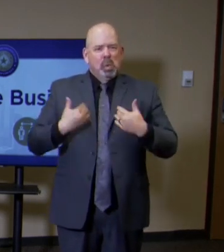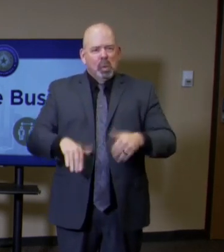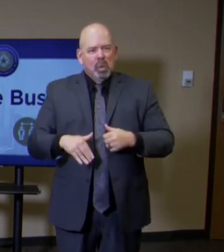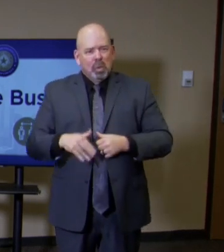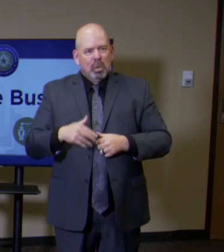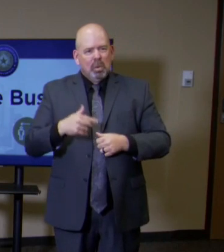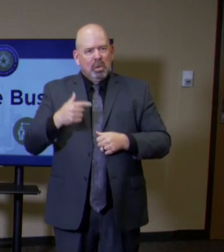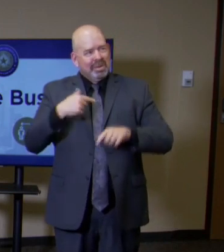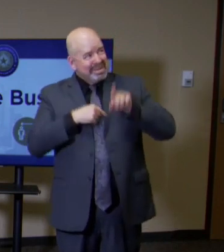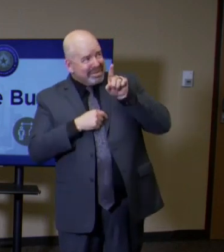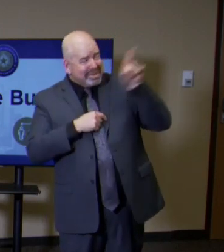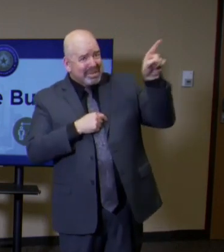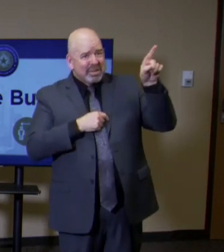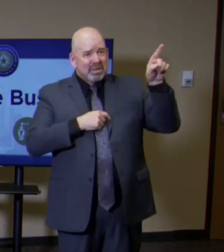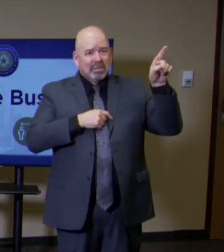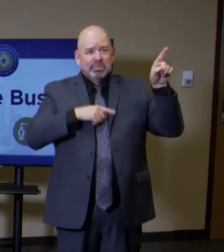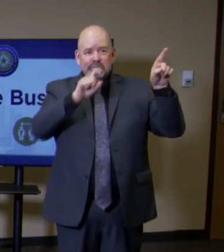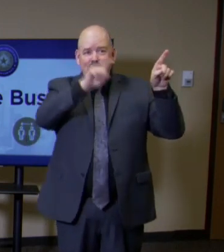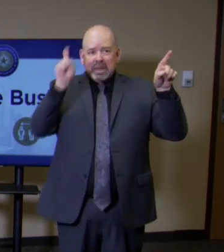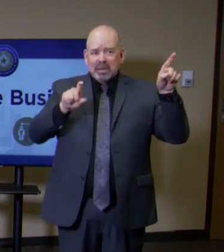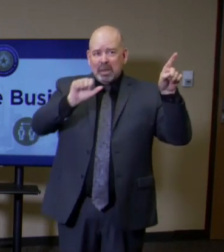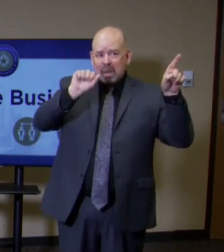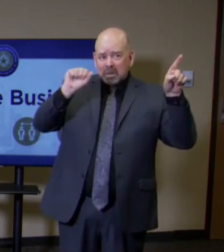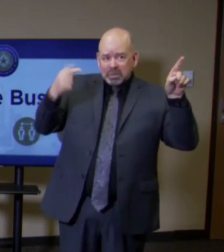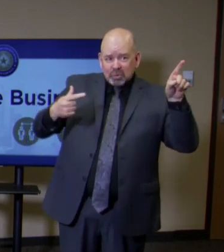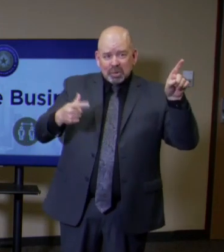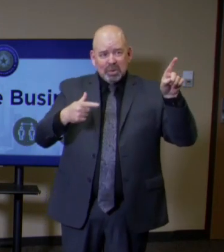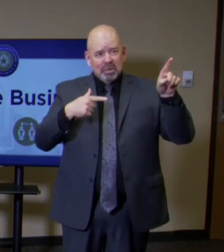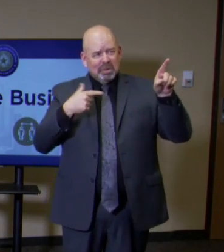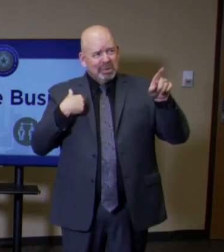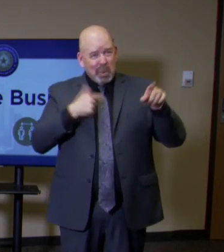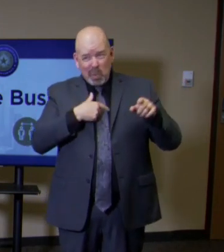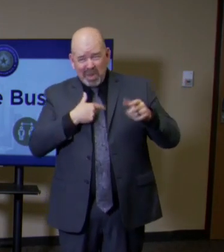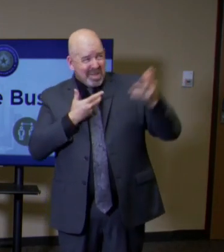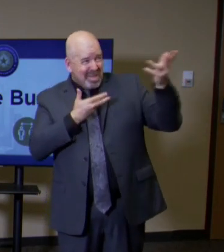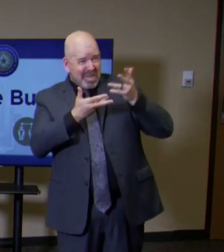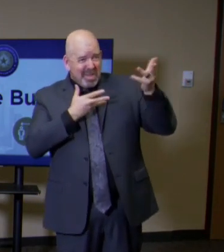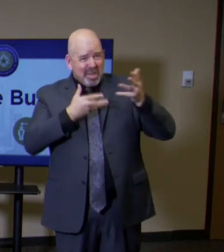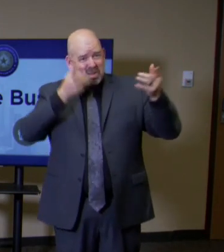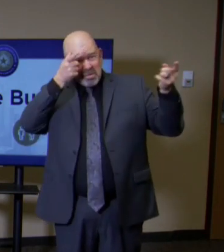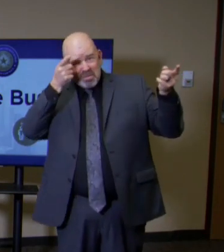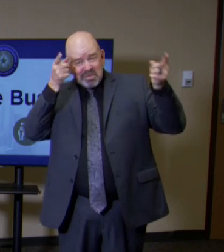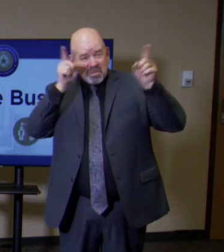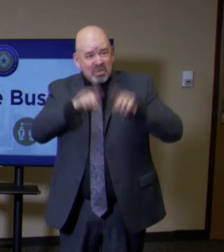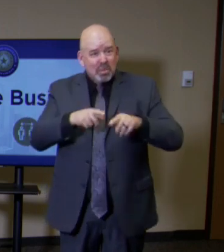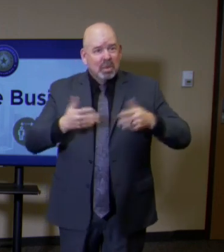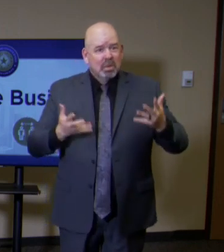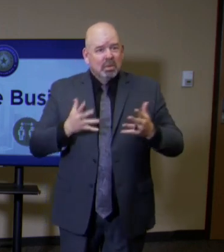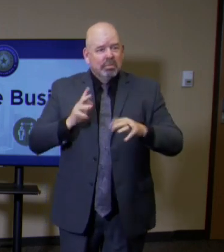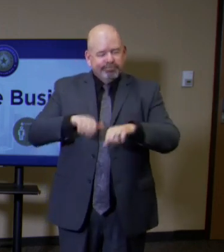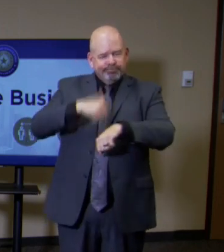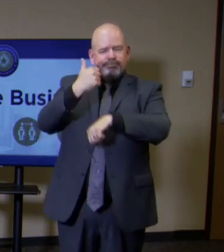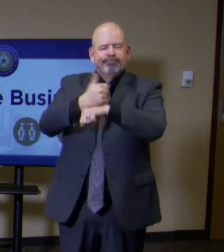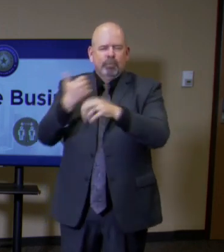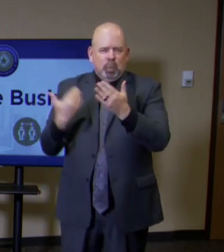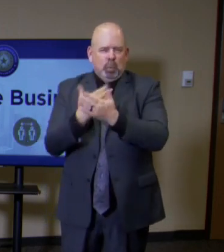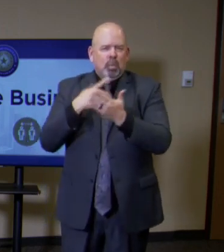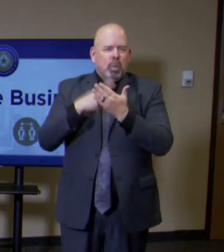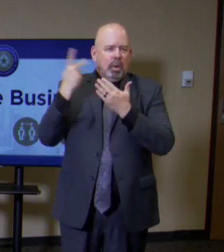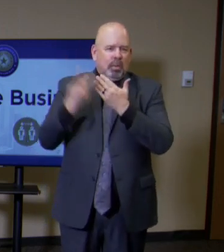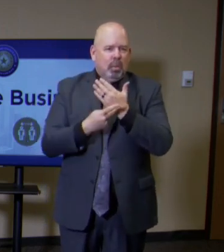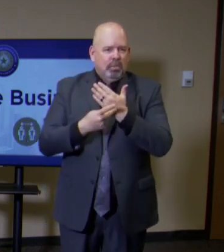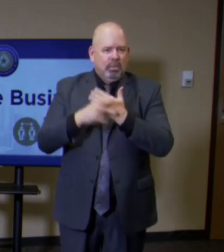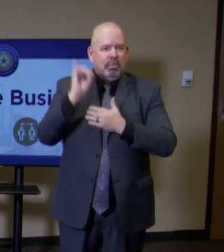and I came up with Stay Safe Business. Here's how Stay Safe Business works. Businesses that will take a pledge to continue